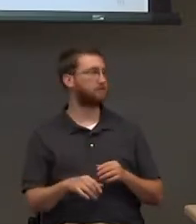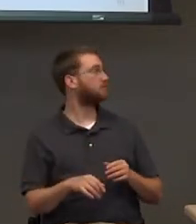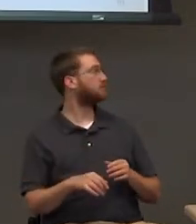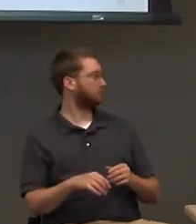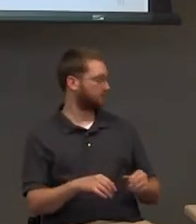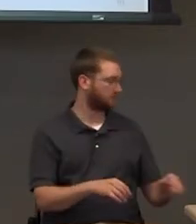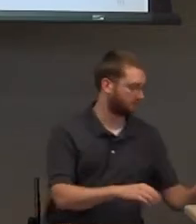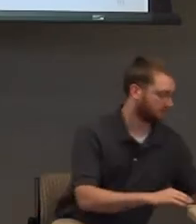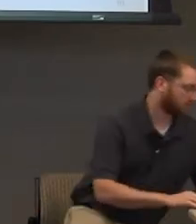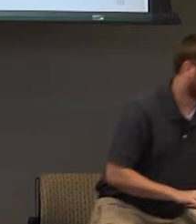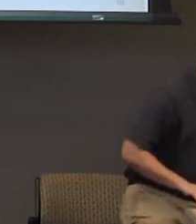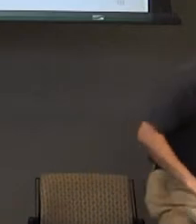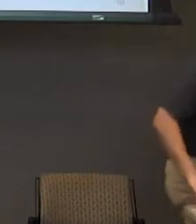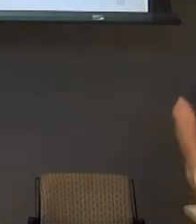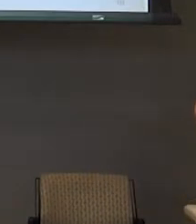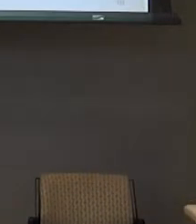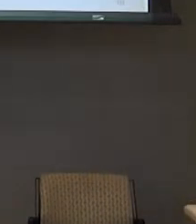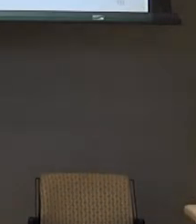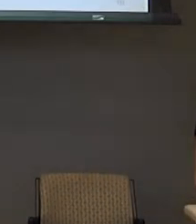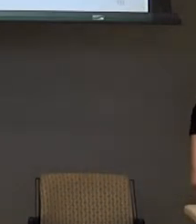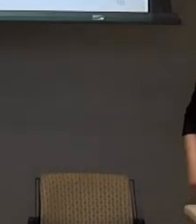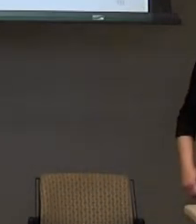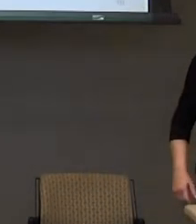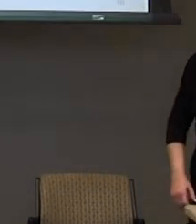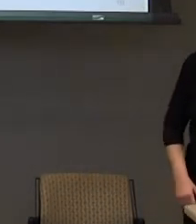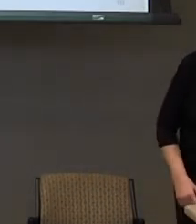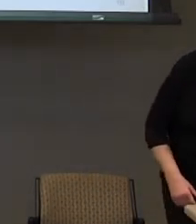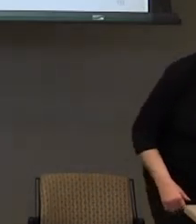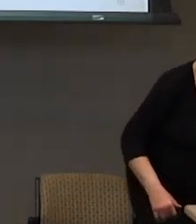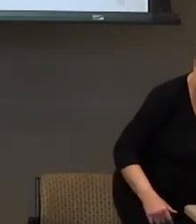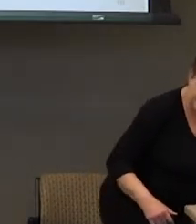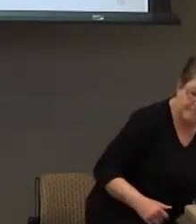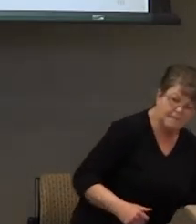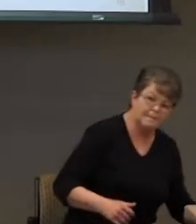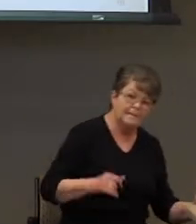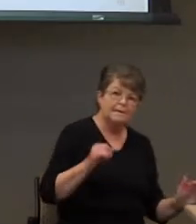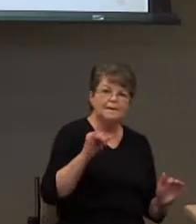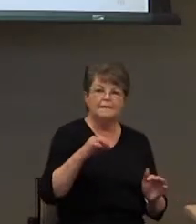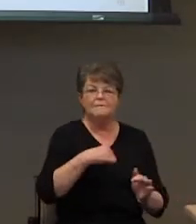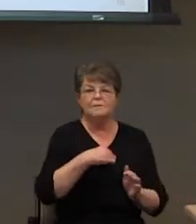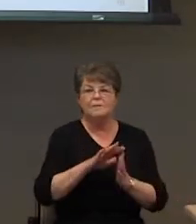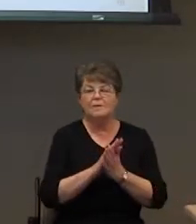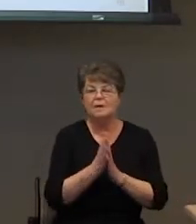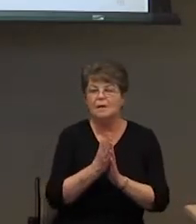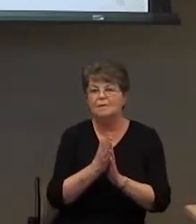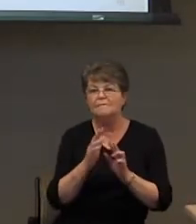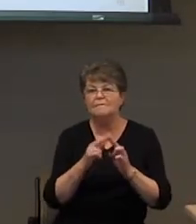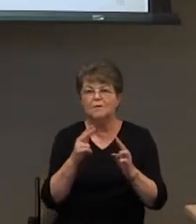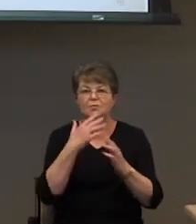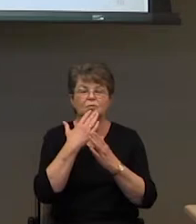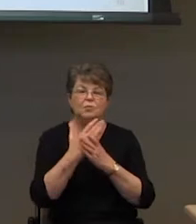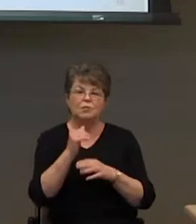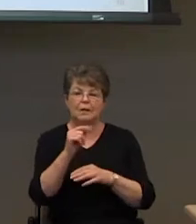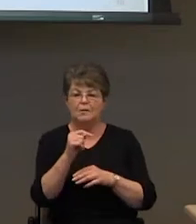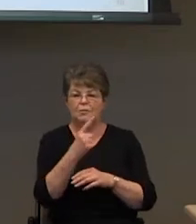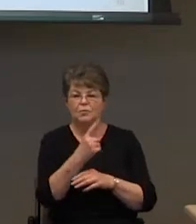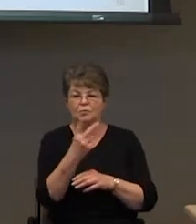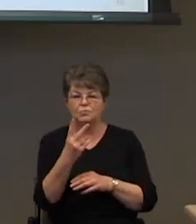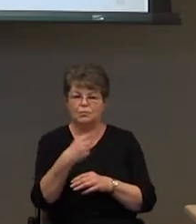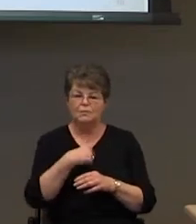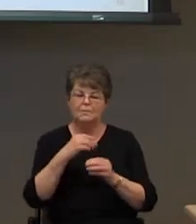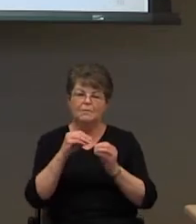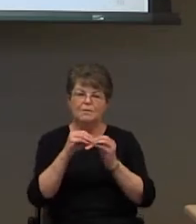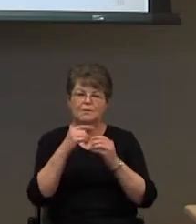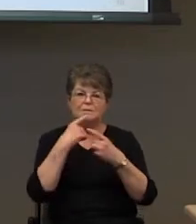the rifle approach over the shotgun approach. If we get very, very good at one or two or three industries, we're going to be a lot more successful than if we try and do all